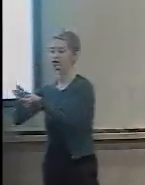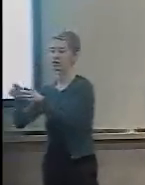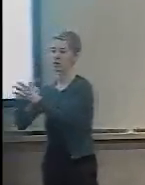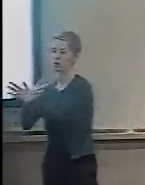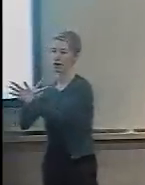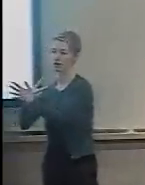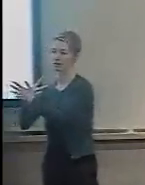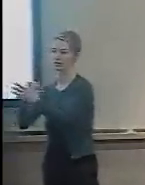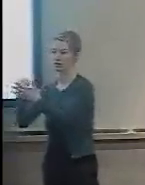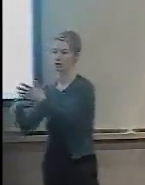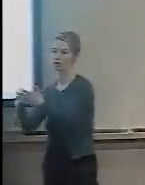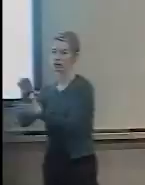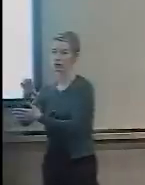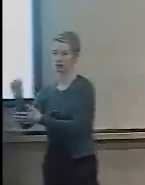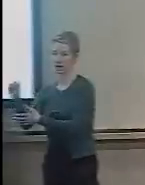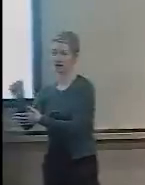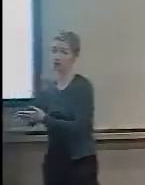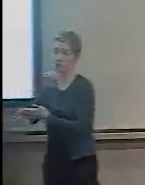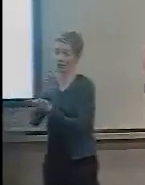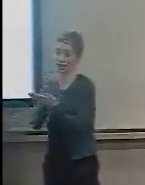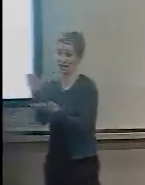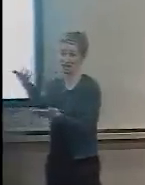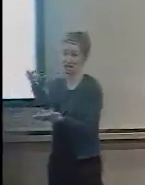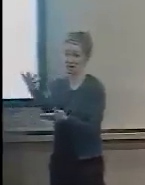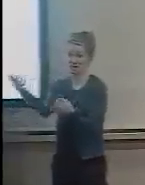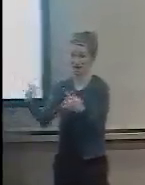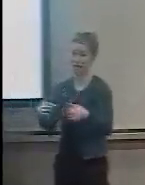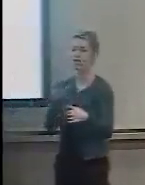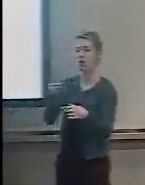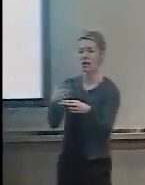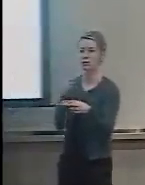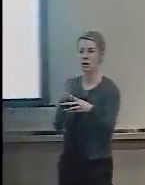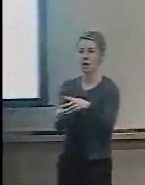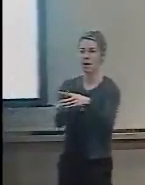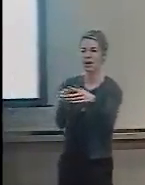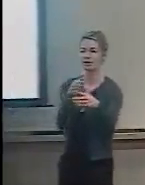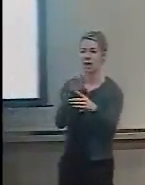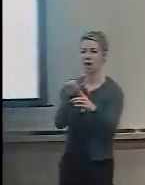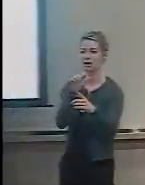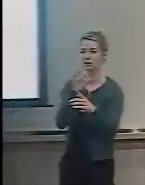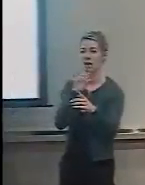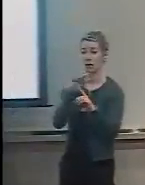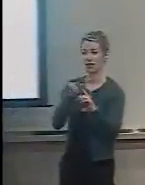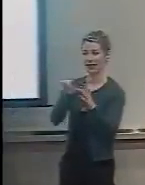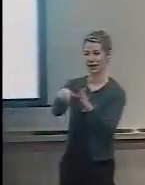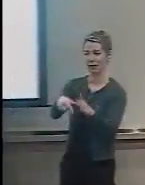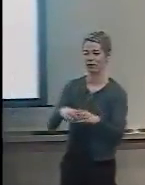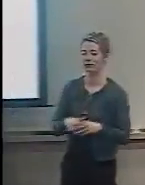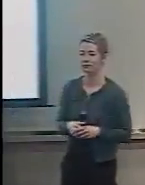student in computer science. So it's nice of them to come, and their names will come up, and I'll talk about them later.